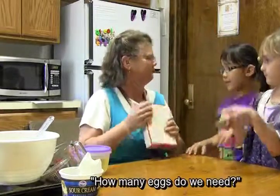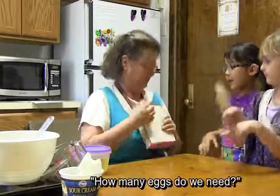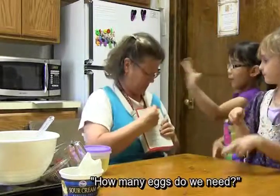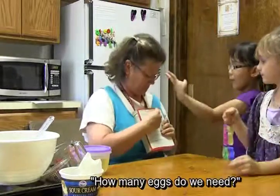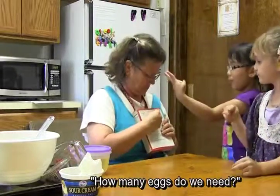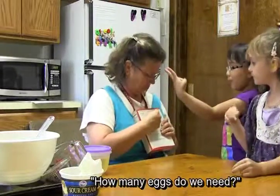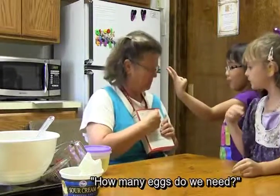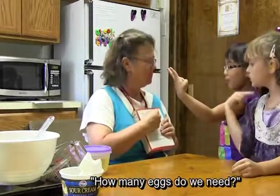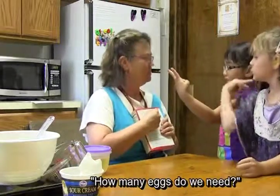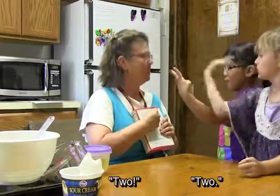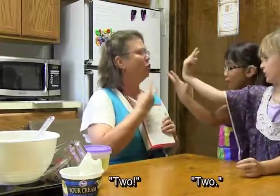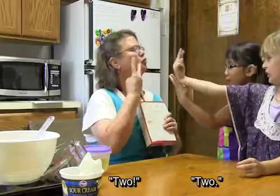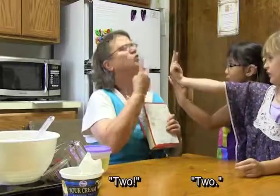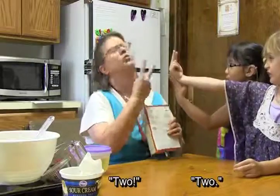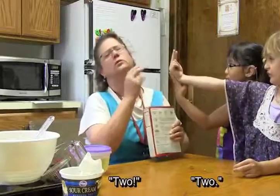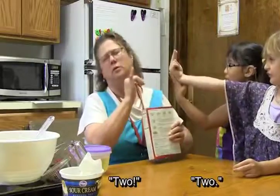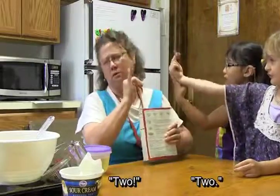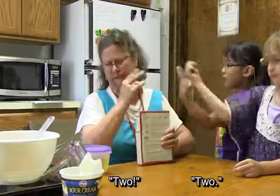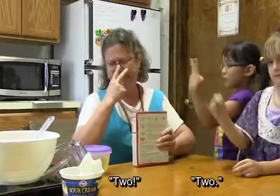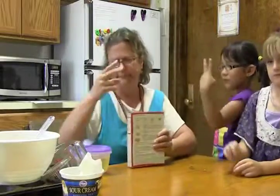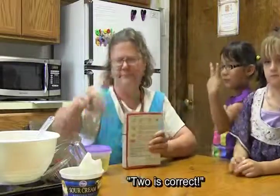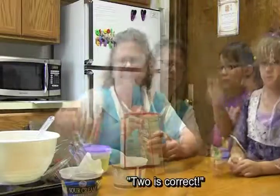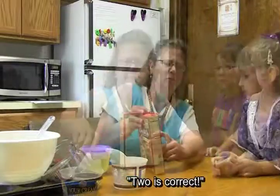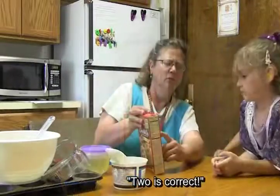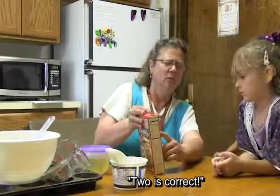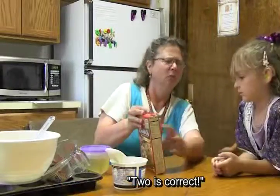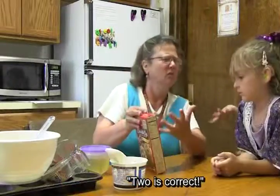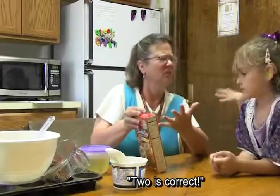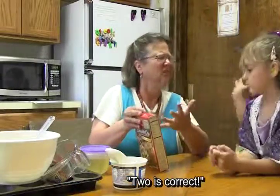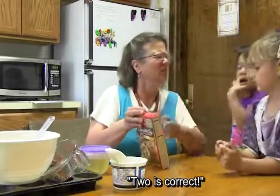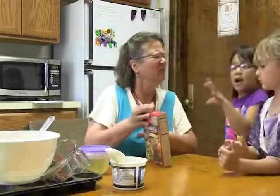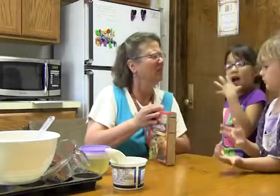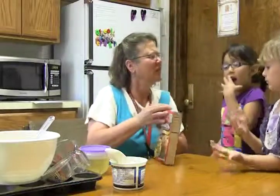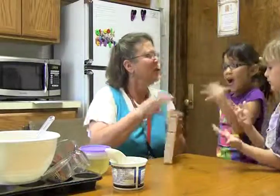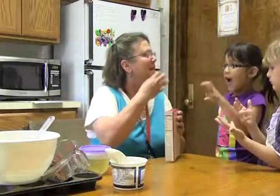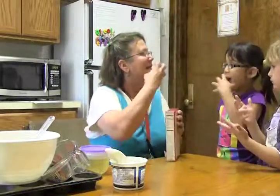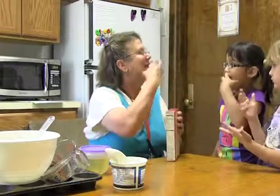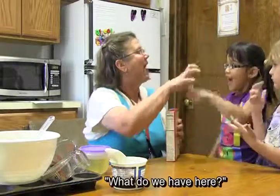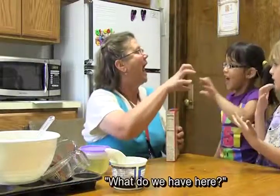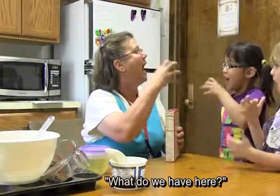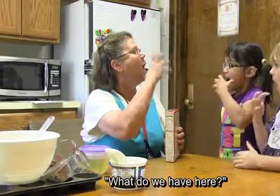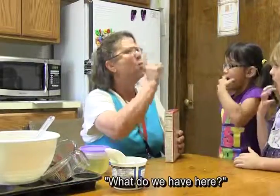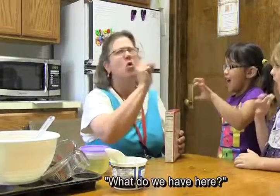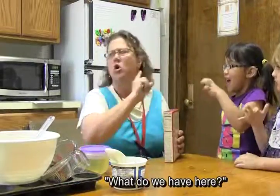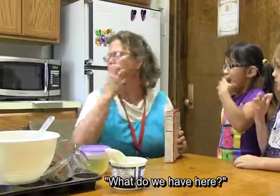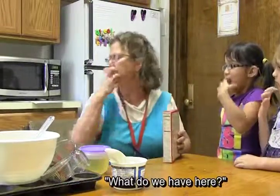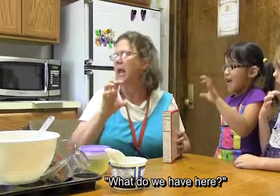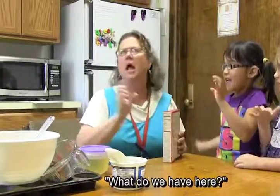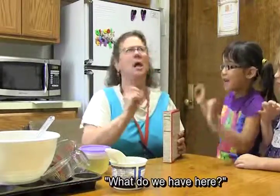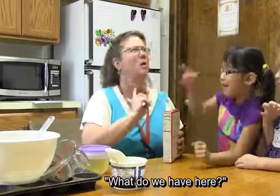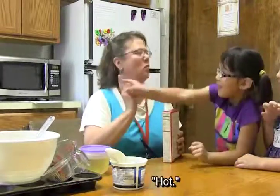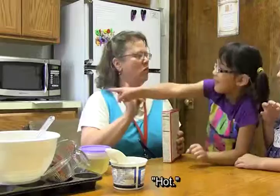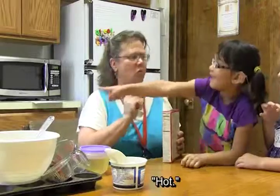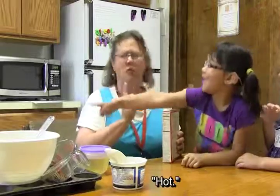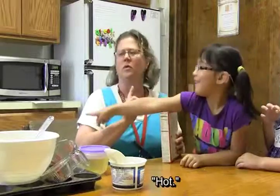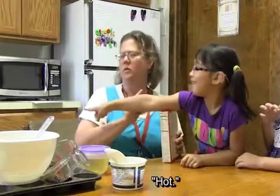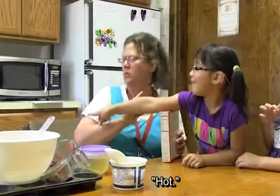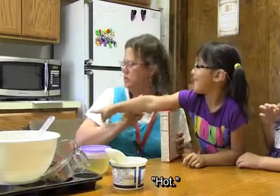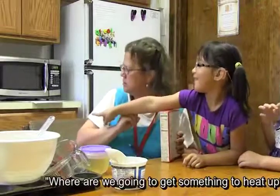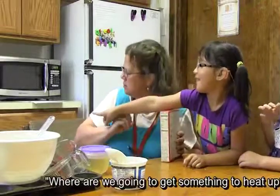How many eggs do we need? Two. 2 is correct. What do we have here? Hot. Where are we